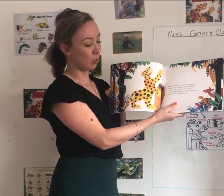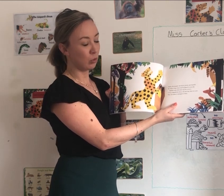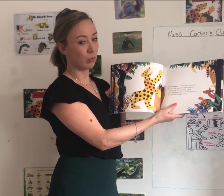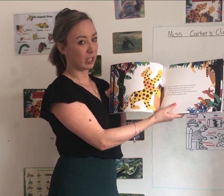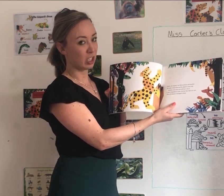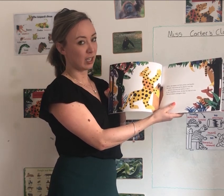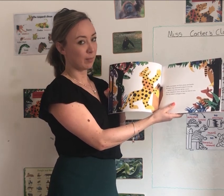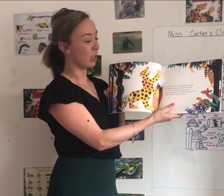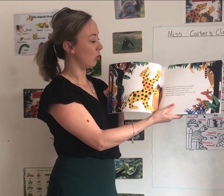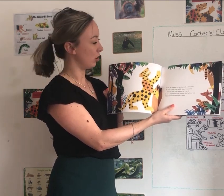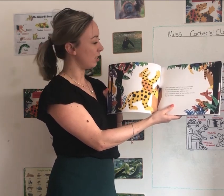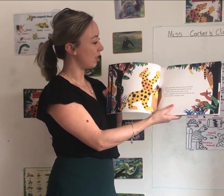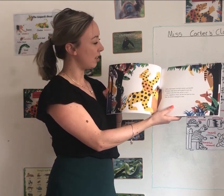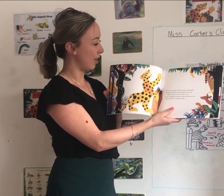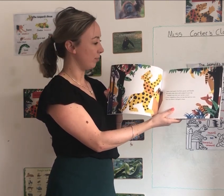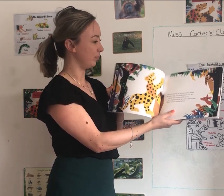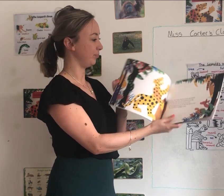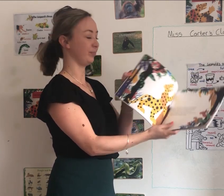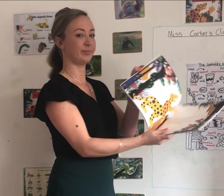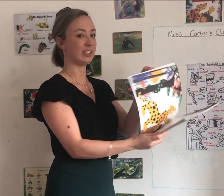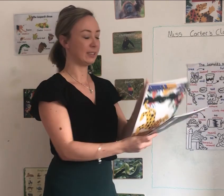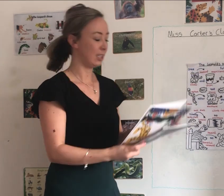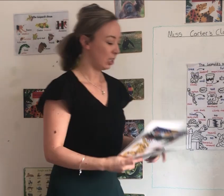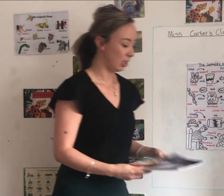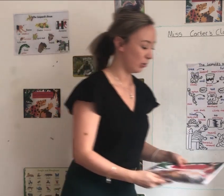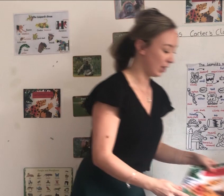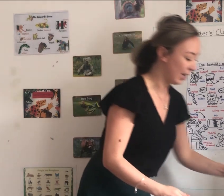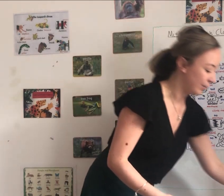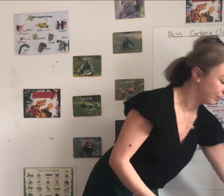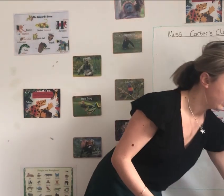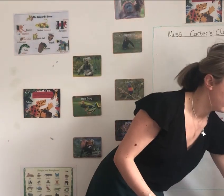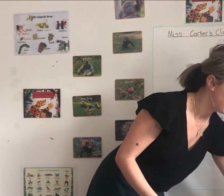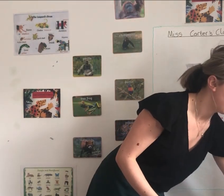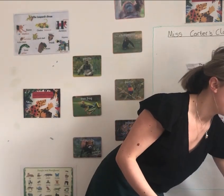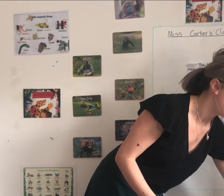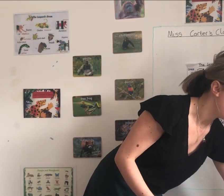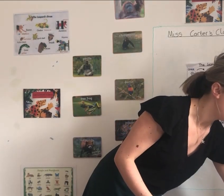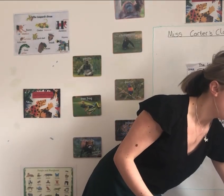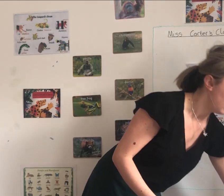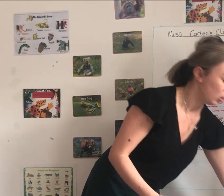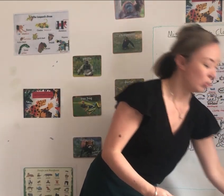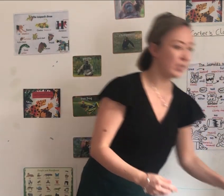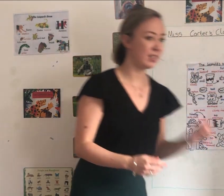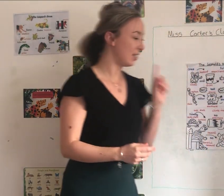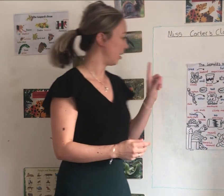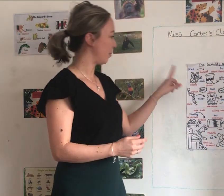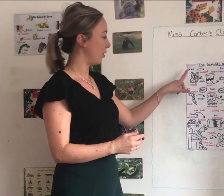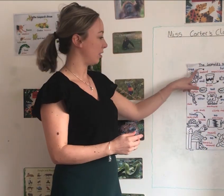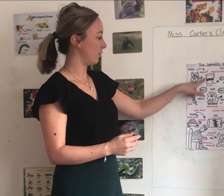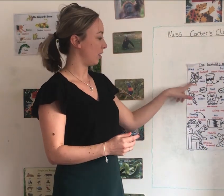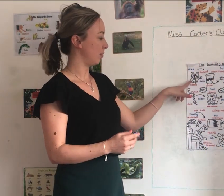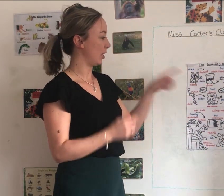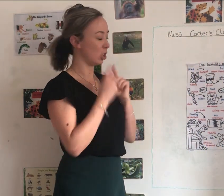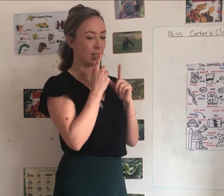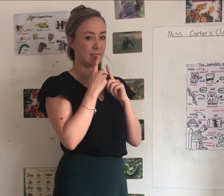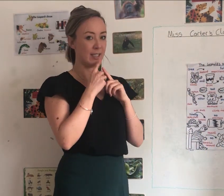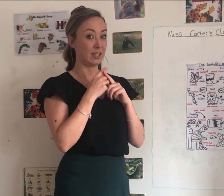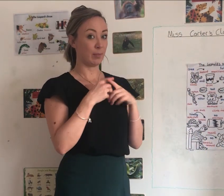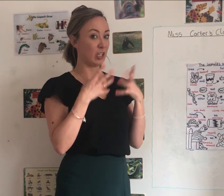all wished it belonged to them. Okay, so shall we think about this first picture? It's a picture